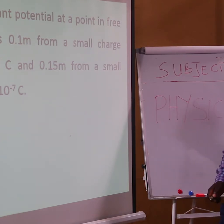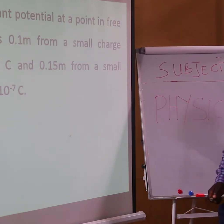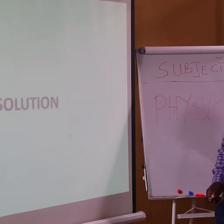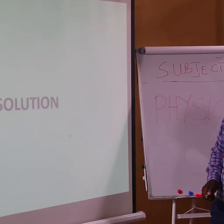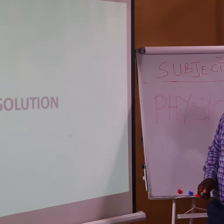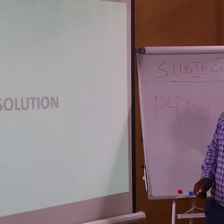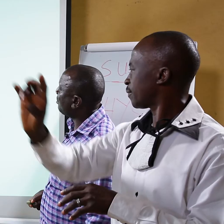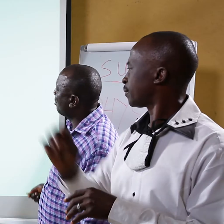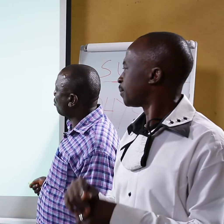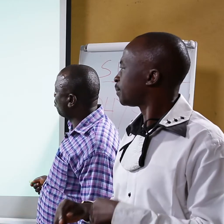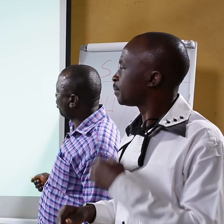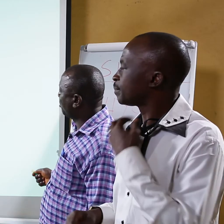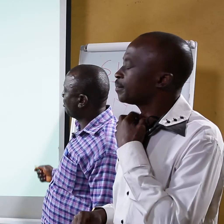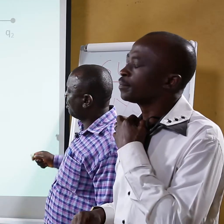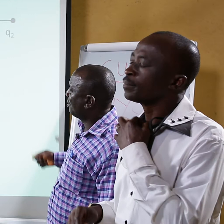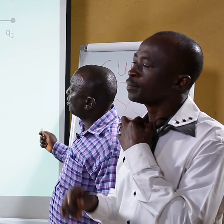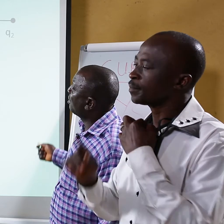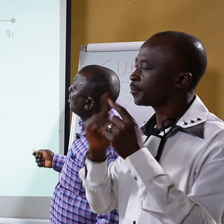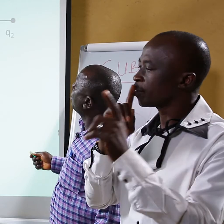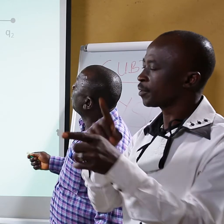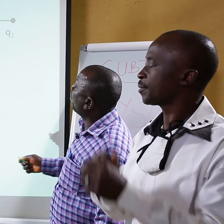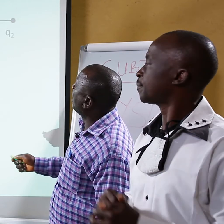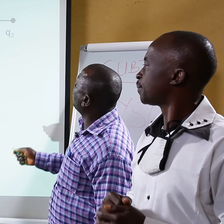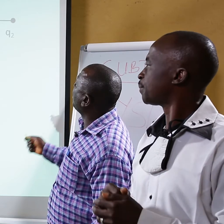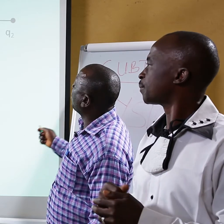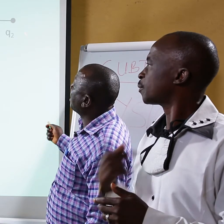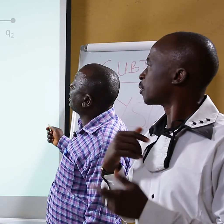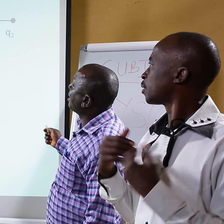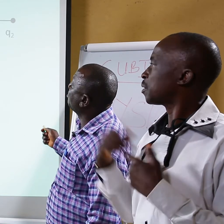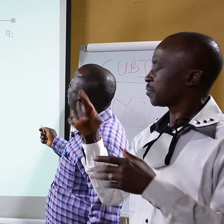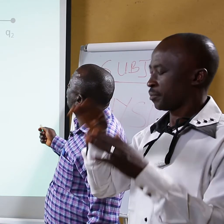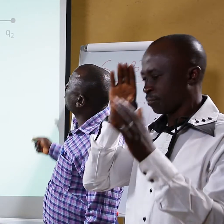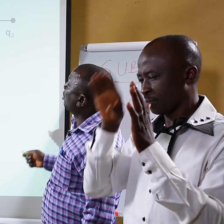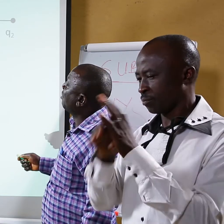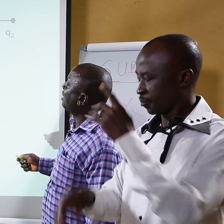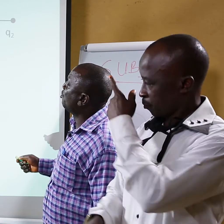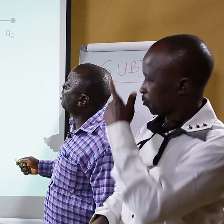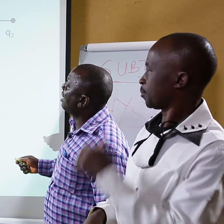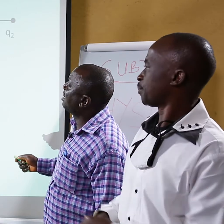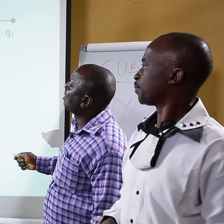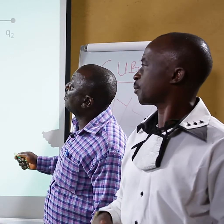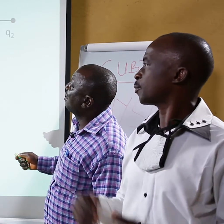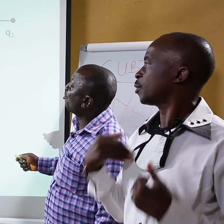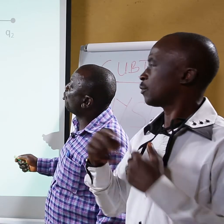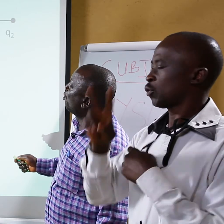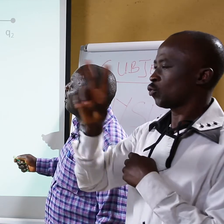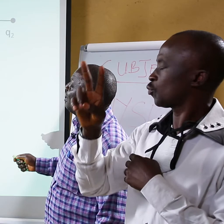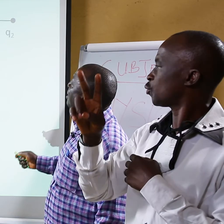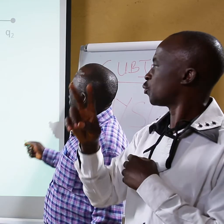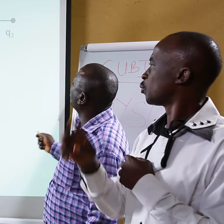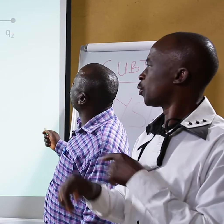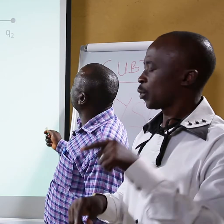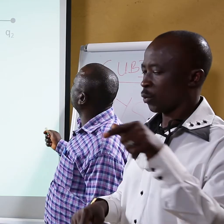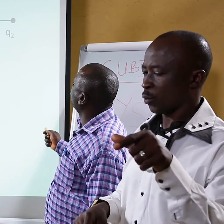coulomb. Solution. We have our diagram. We have the two charges,